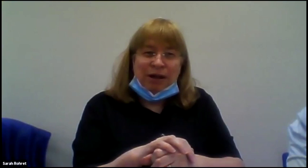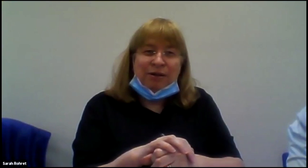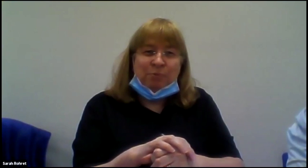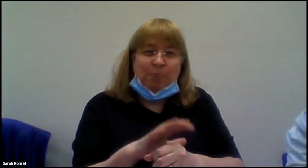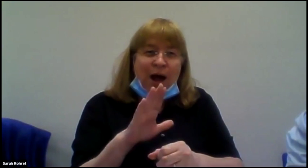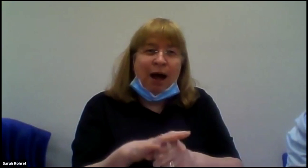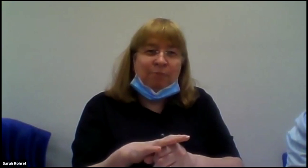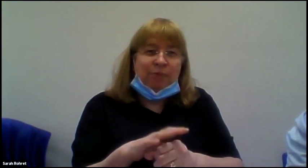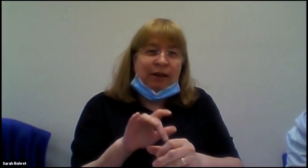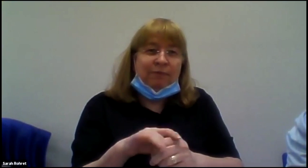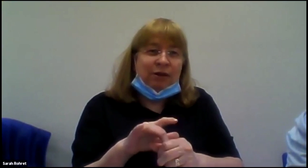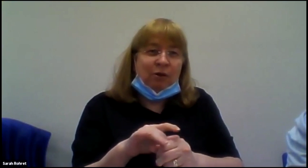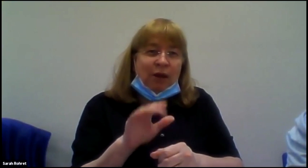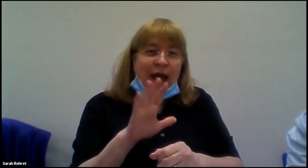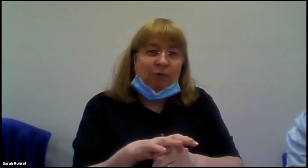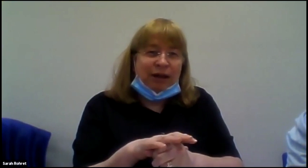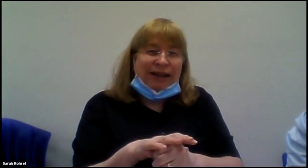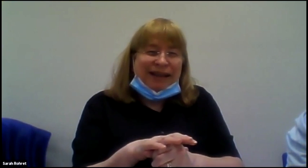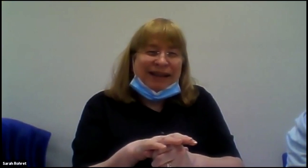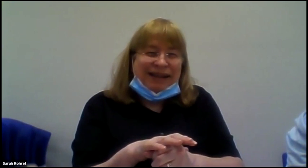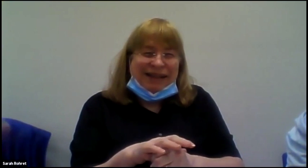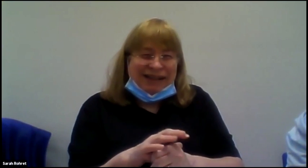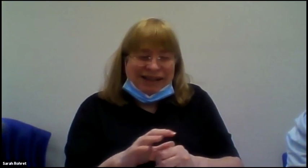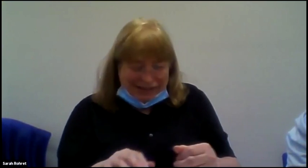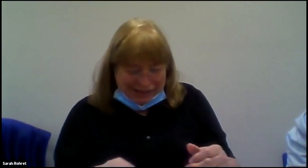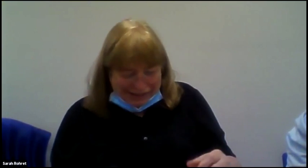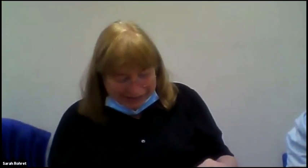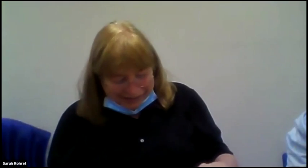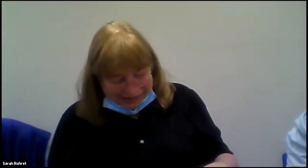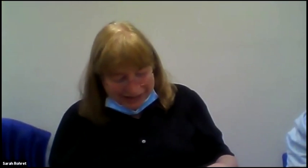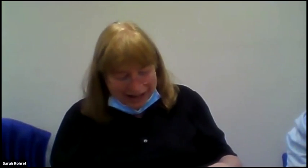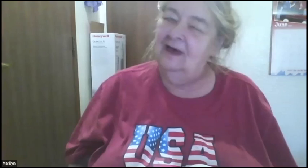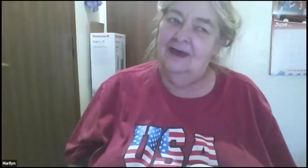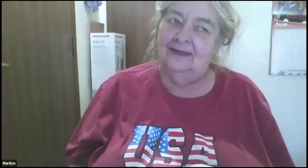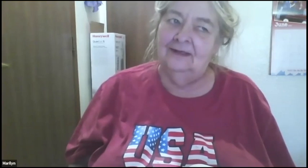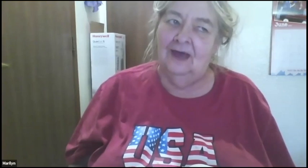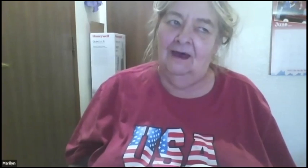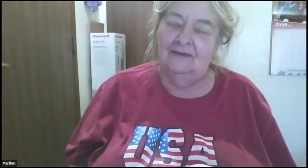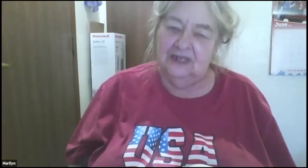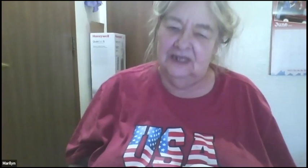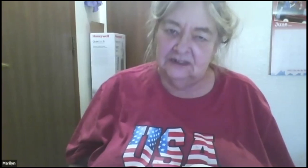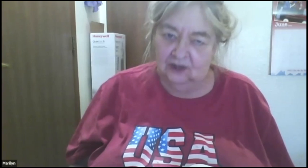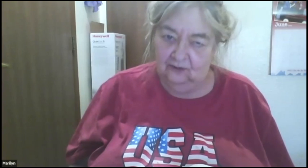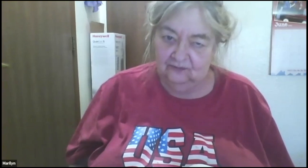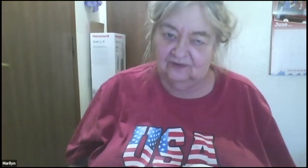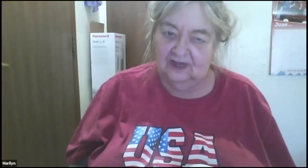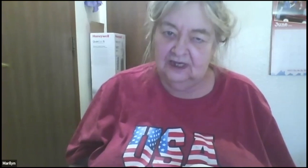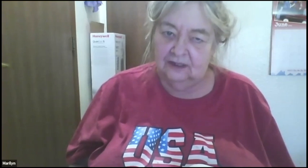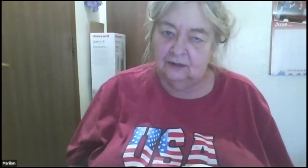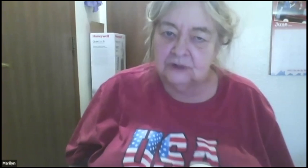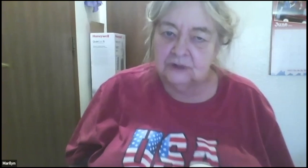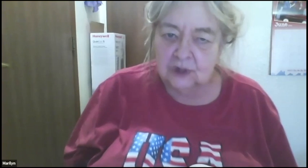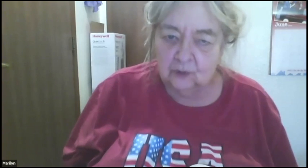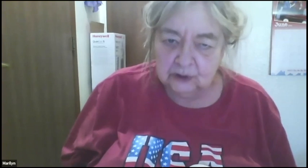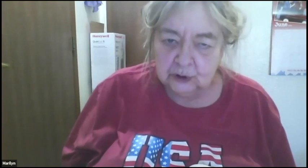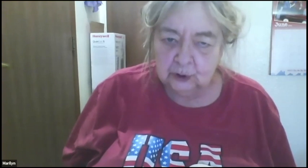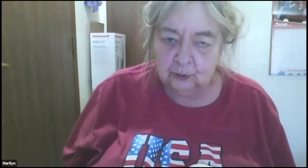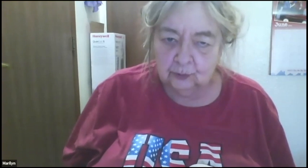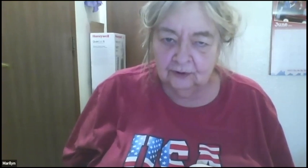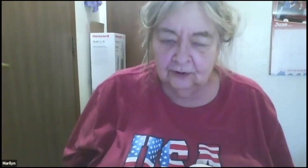do pop and leave the soda out. Pop. Okay. Well, and on the East Coast, they use soda too.